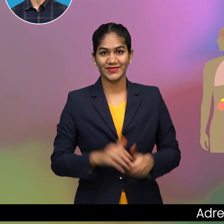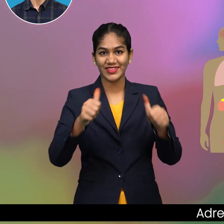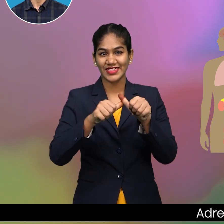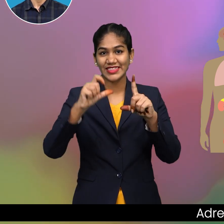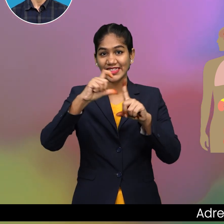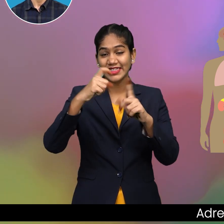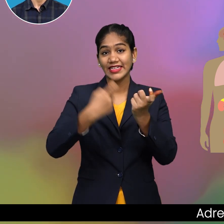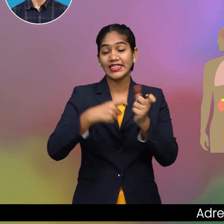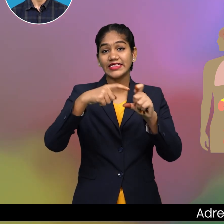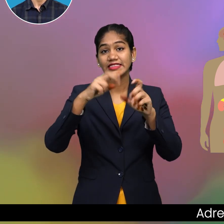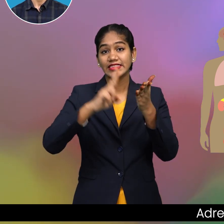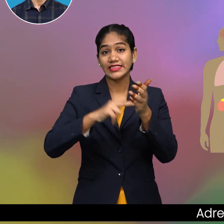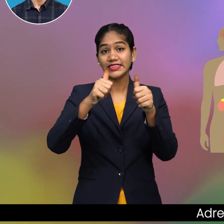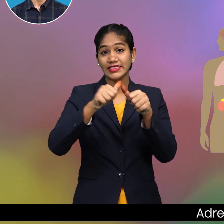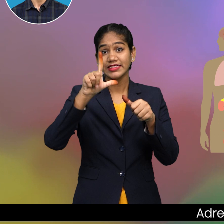adrenal glands,